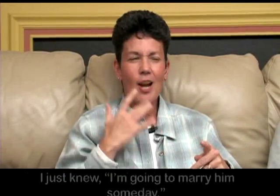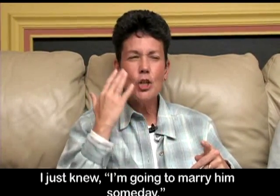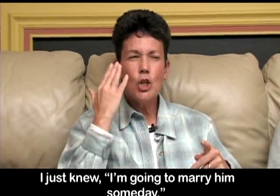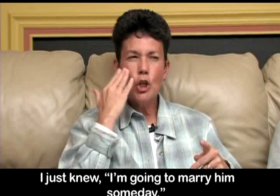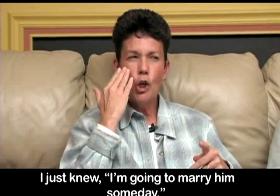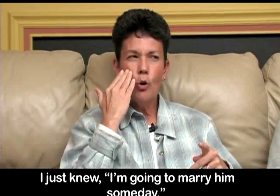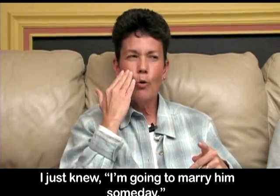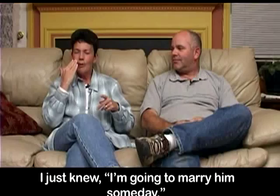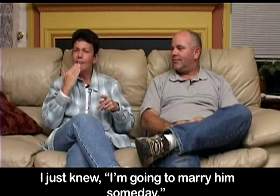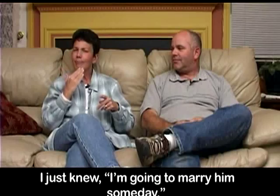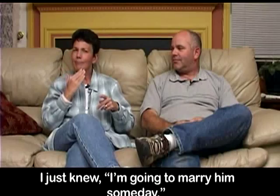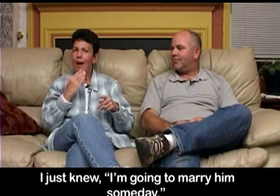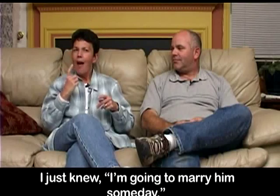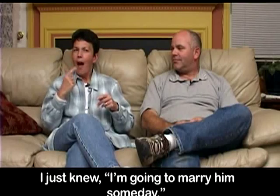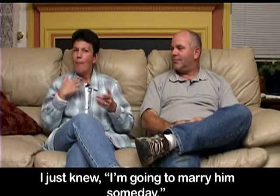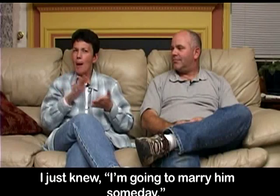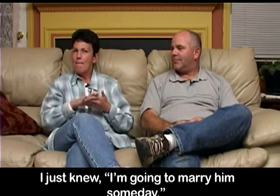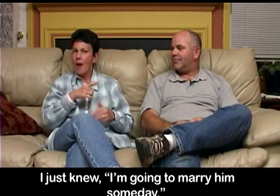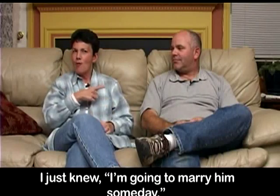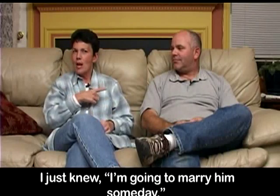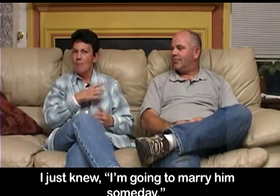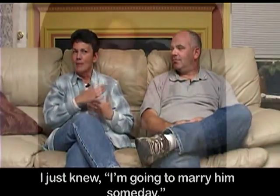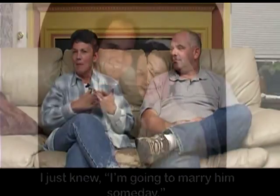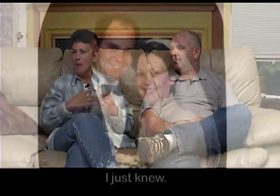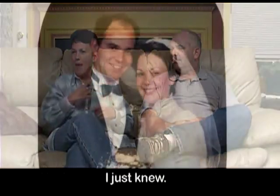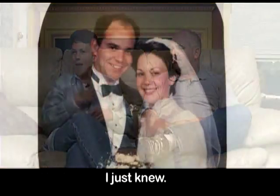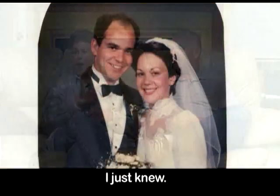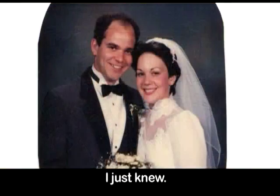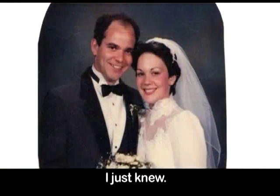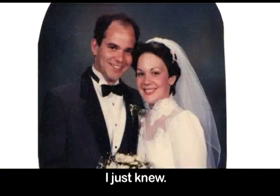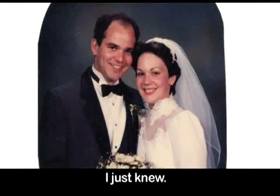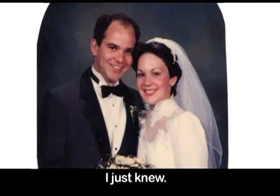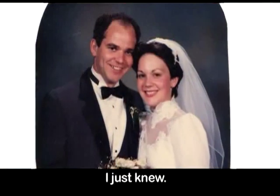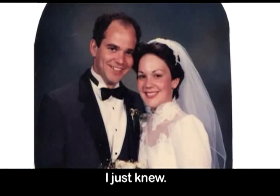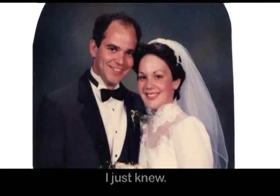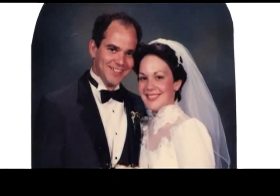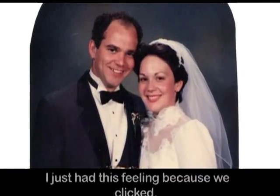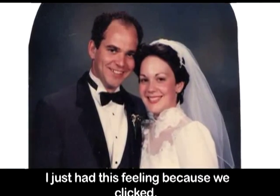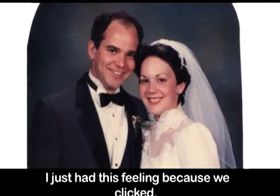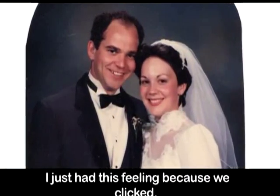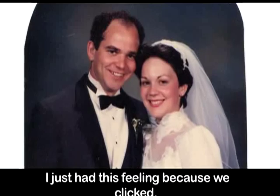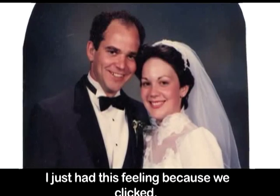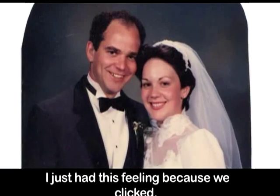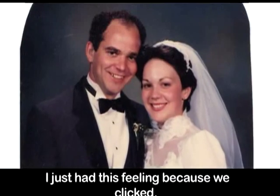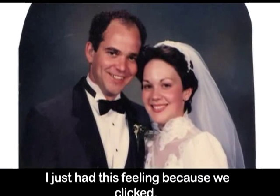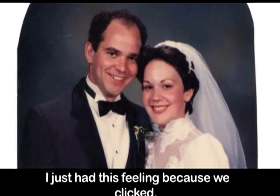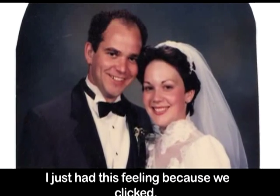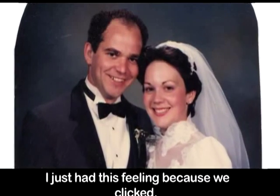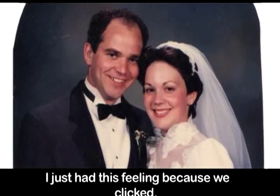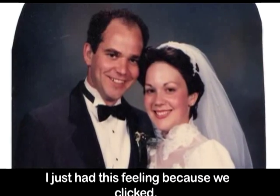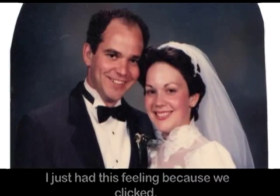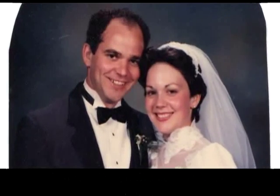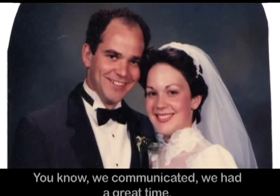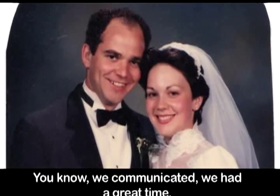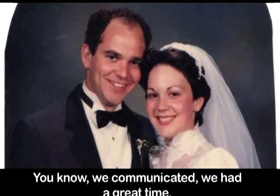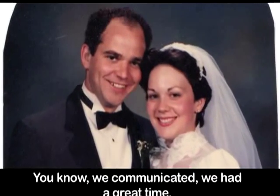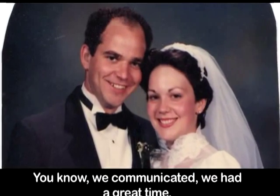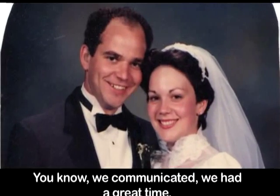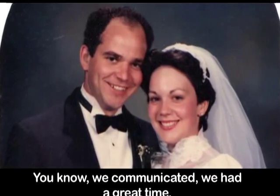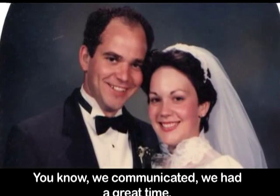just knew I'm going to marry him someday. I just knew, I just had this feeling because we clicked. You know, we communicated,